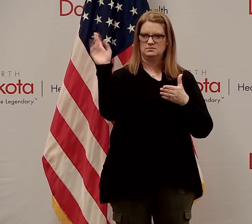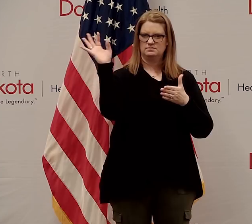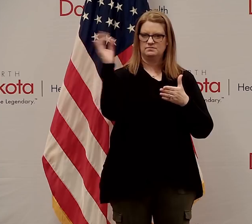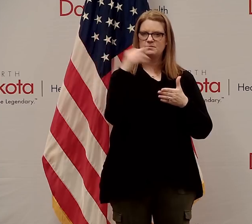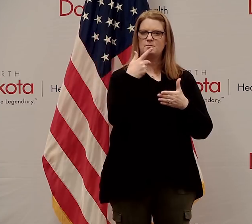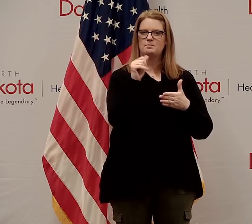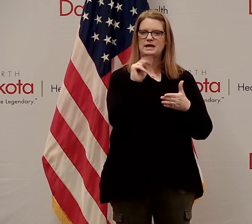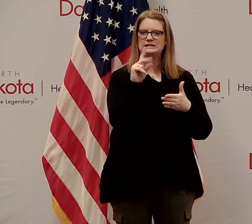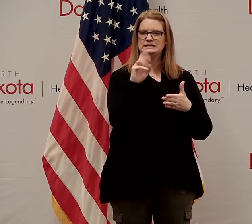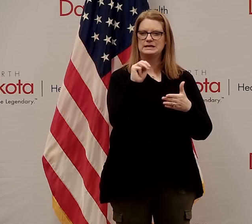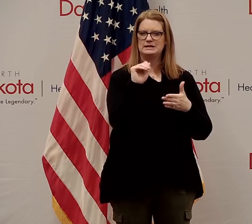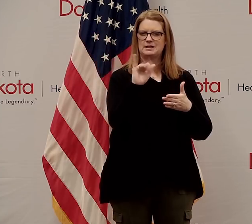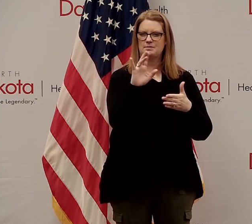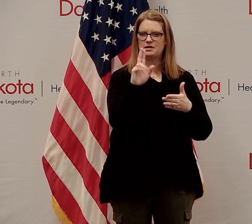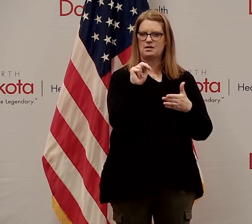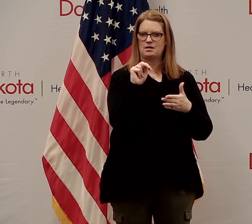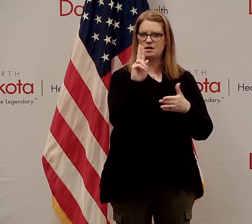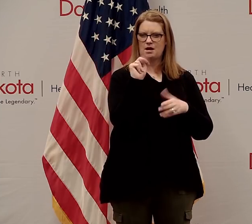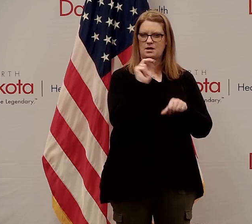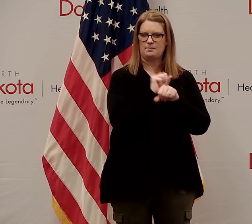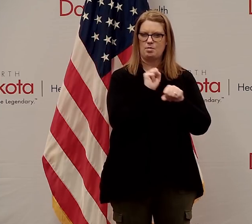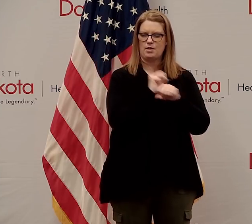pandemic unemployment